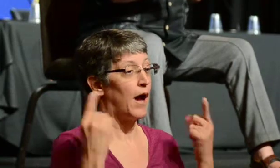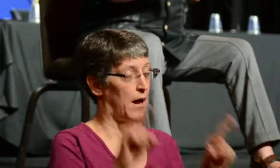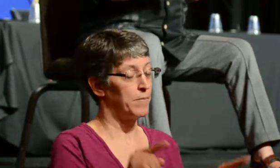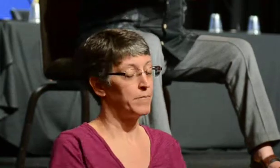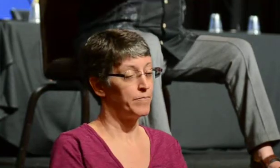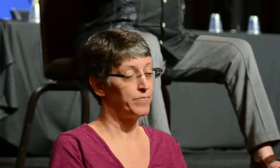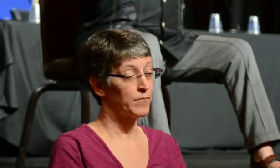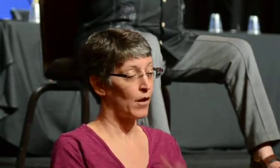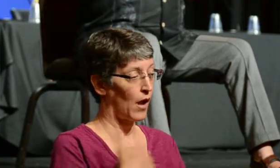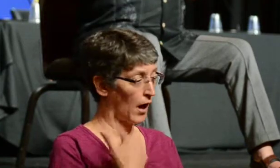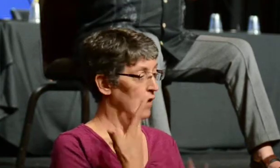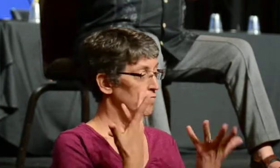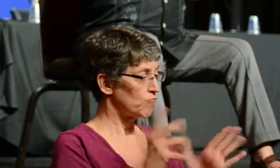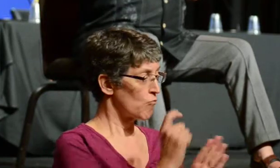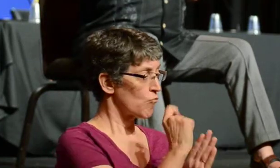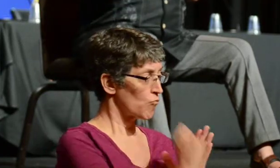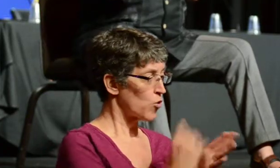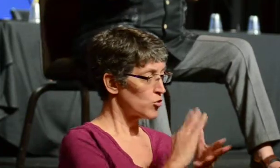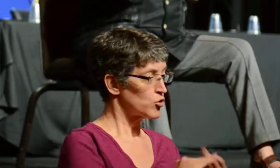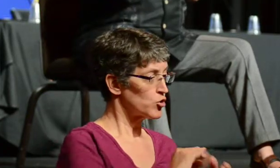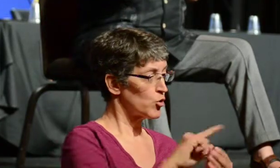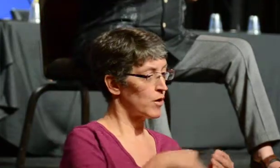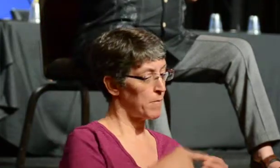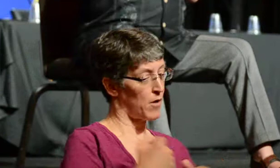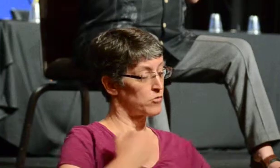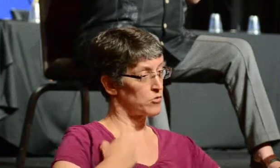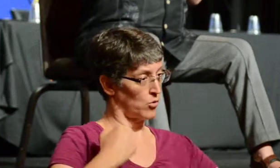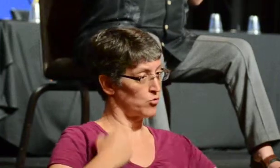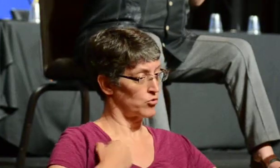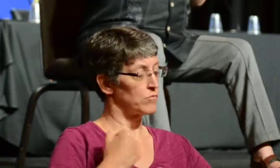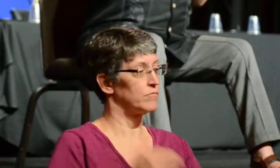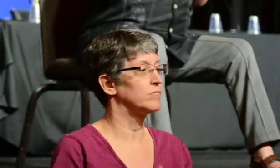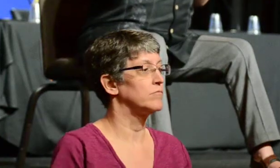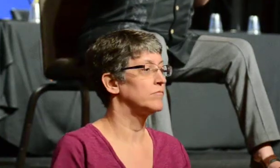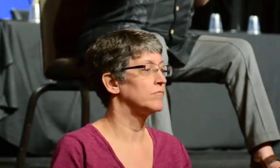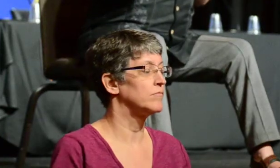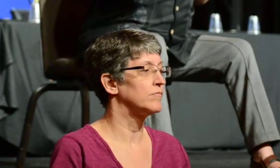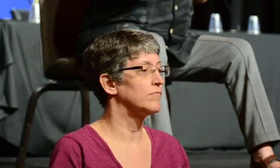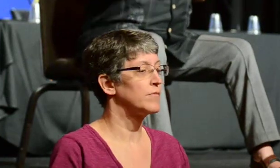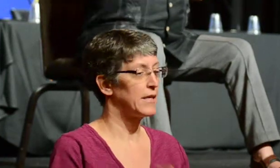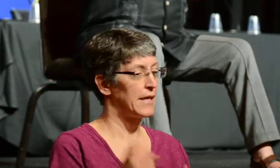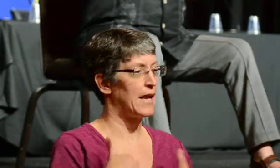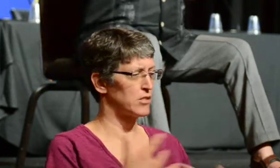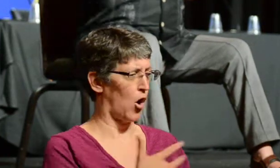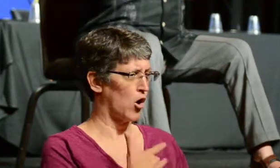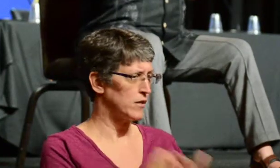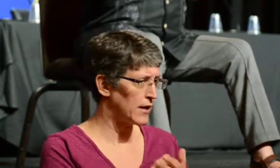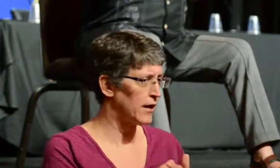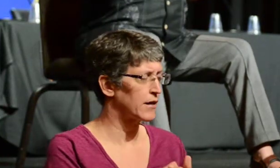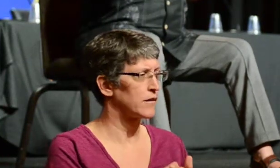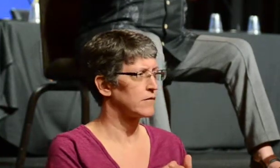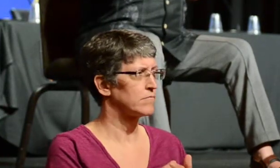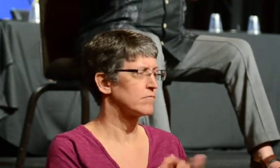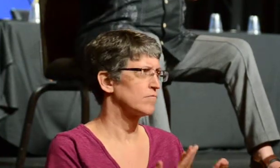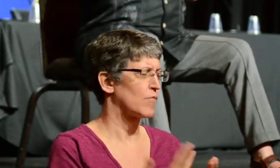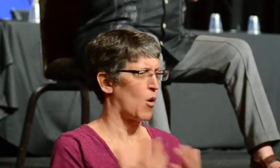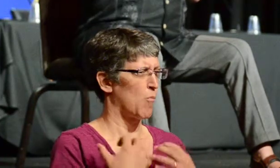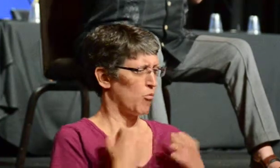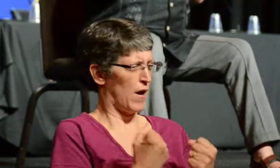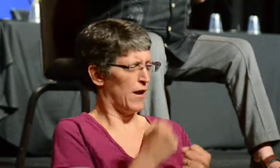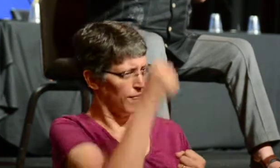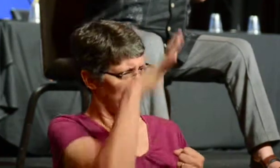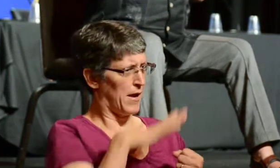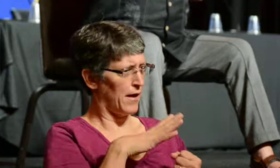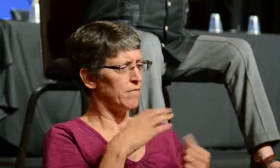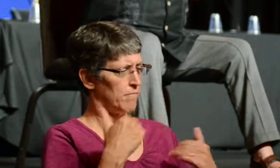a story about a soldier who has a heart attack, a very brave man